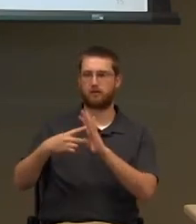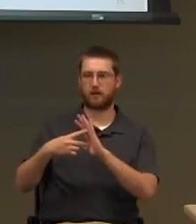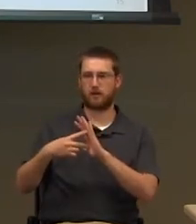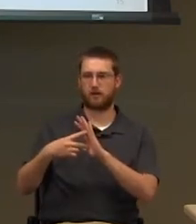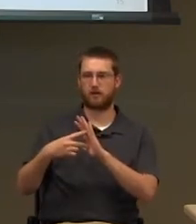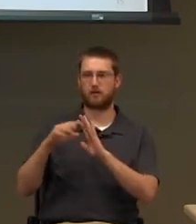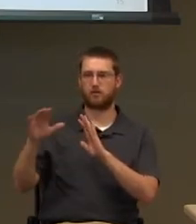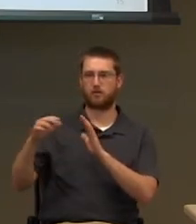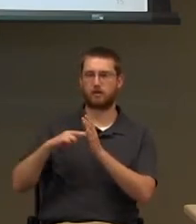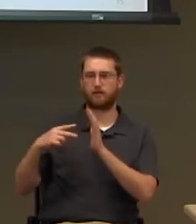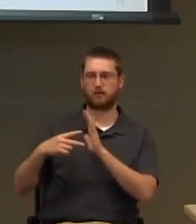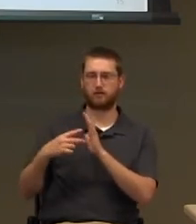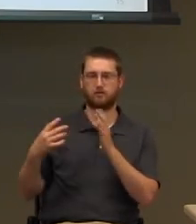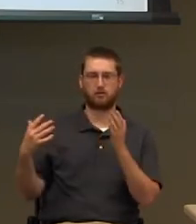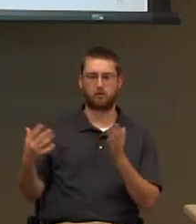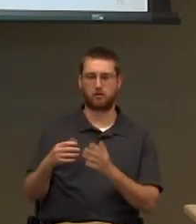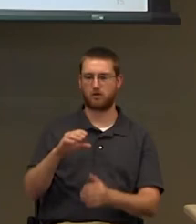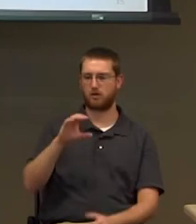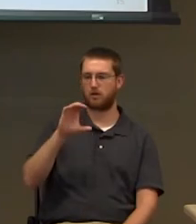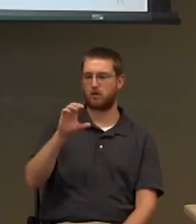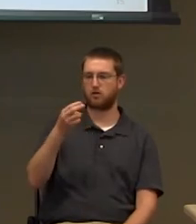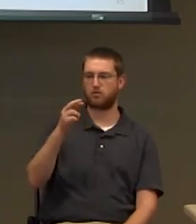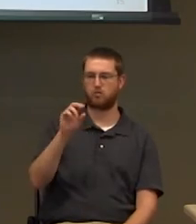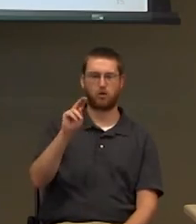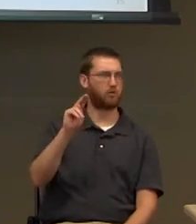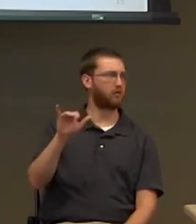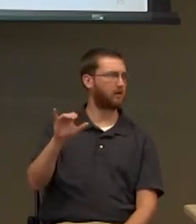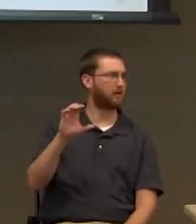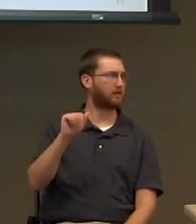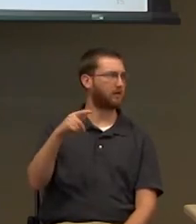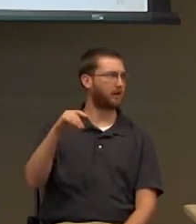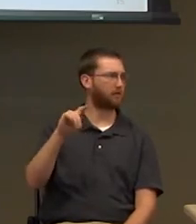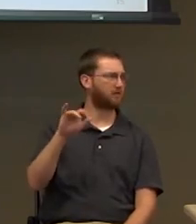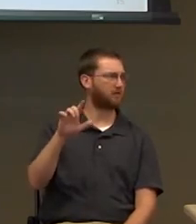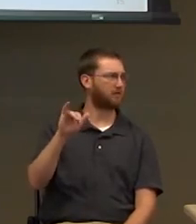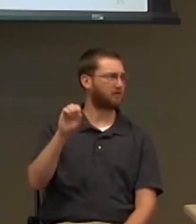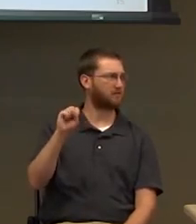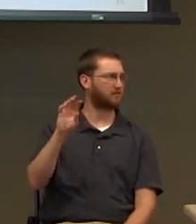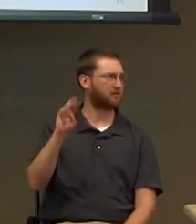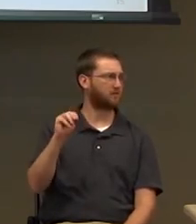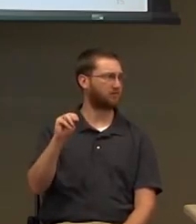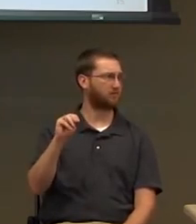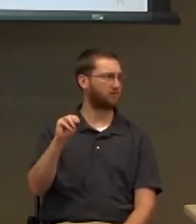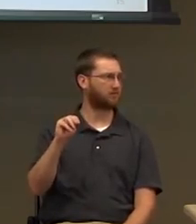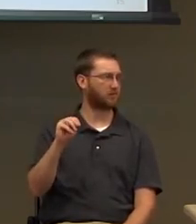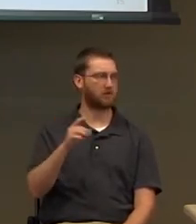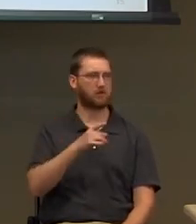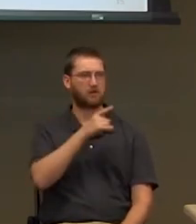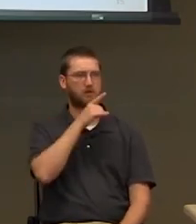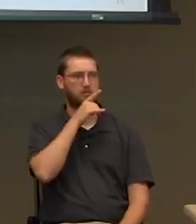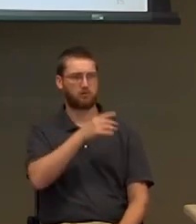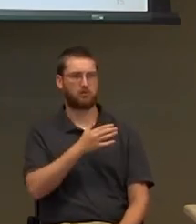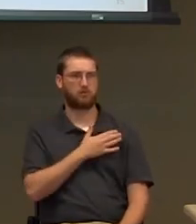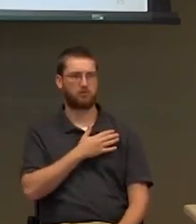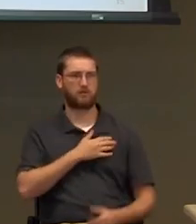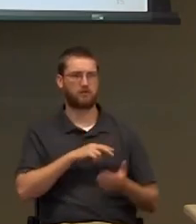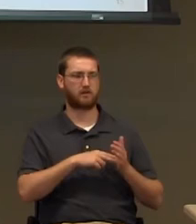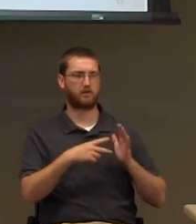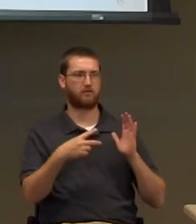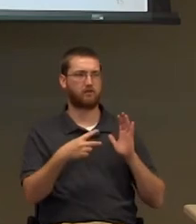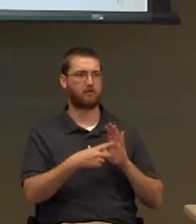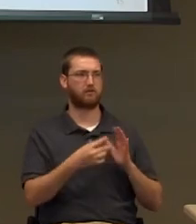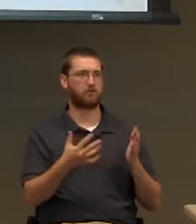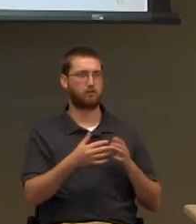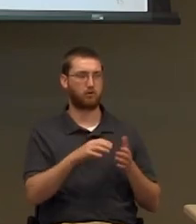for me what your definition is of crony capitalism? Sure. I guess my definition of crony capitalism is where